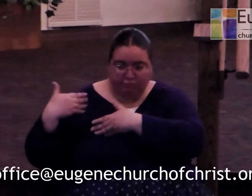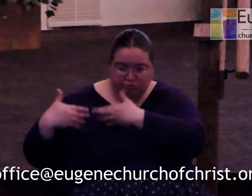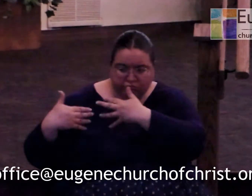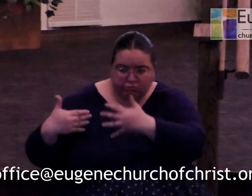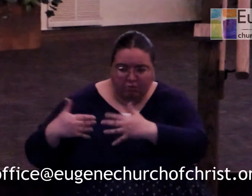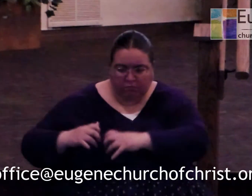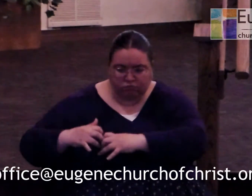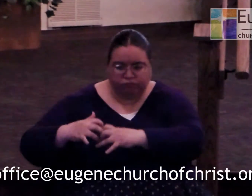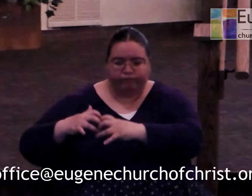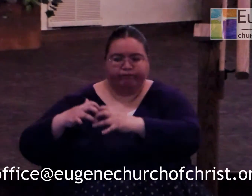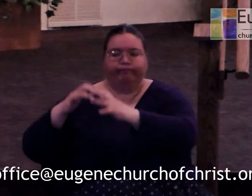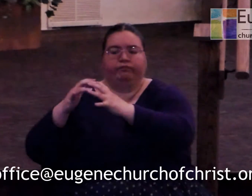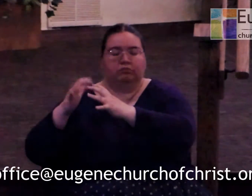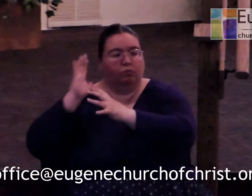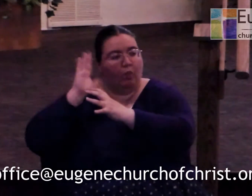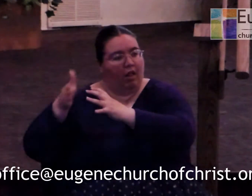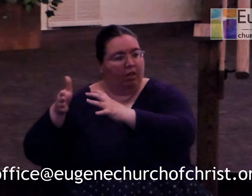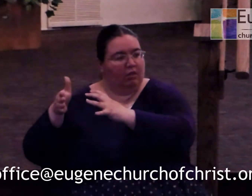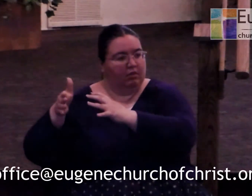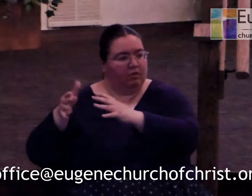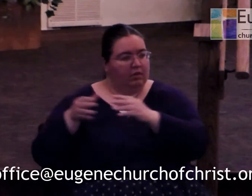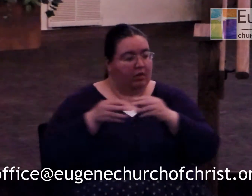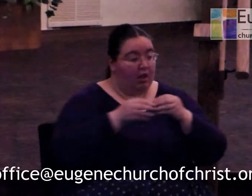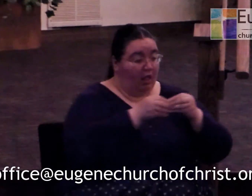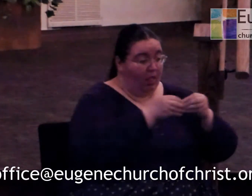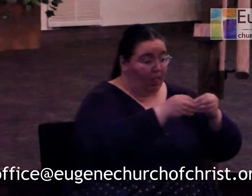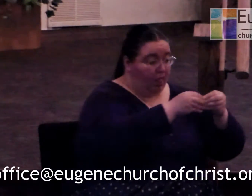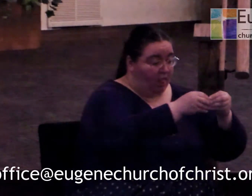back. The lost, that's an eternal thing.